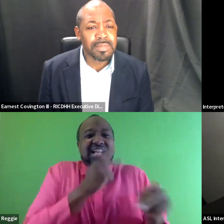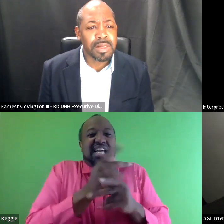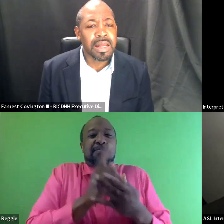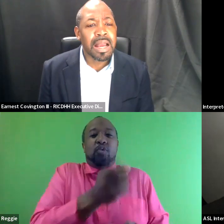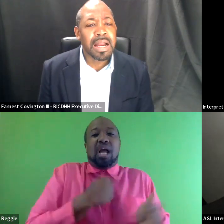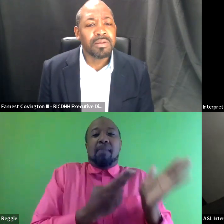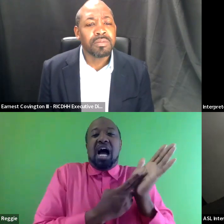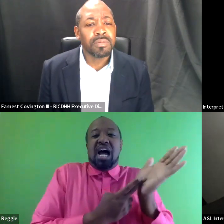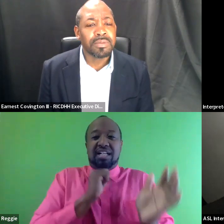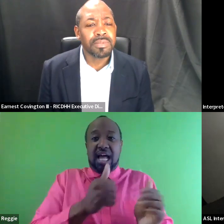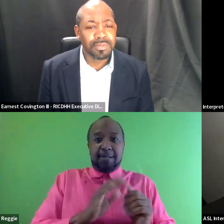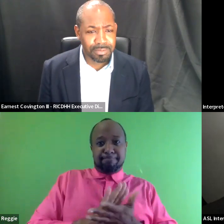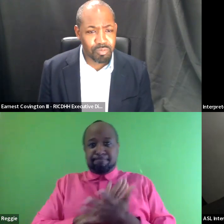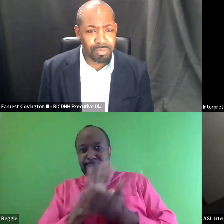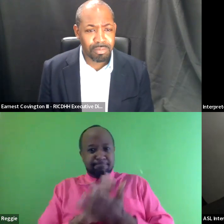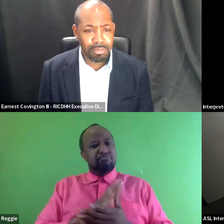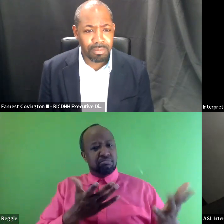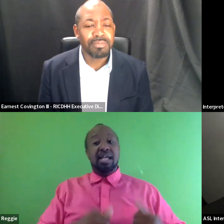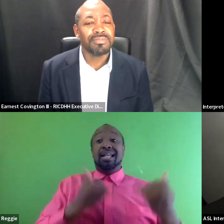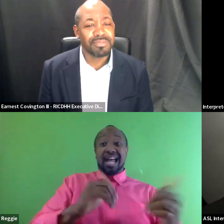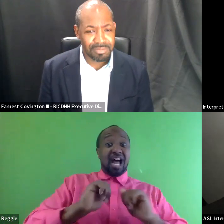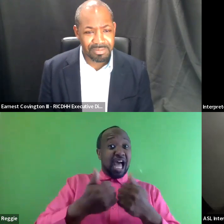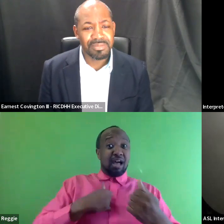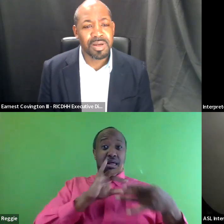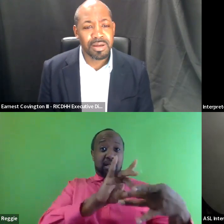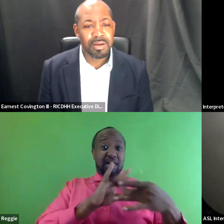in. I let them know that, you know.